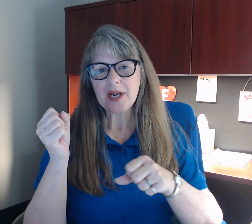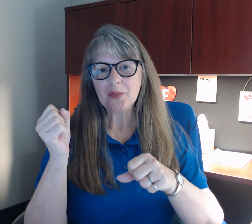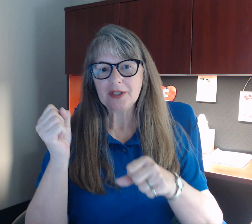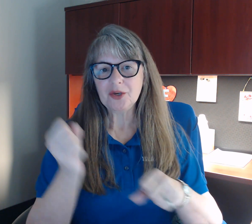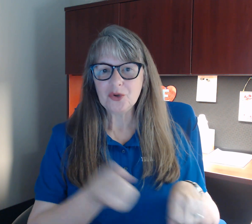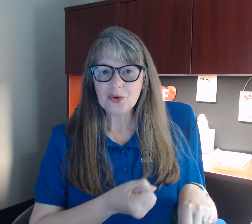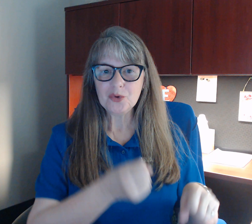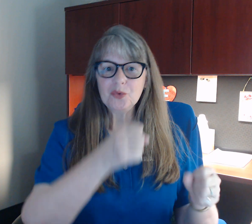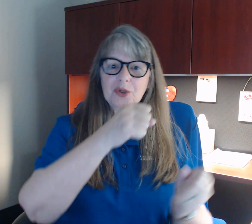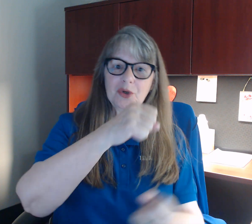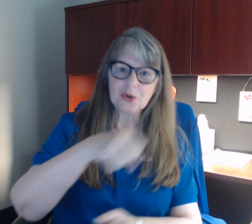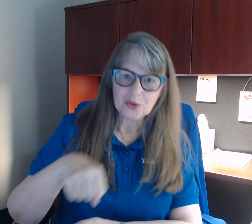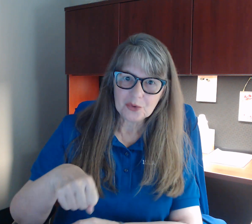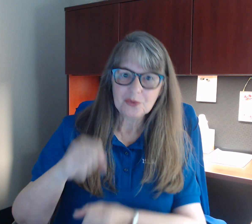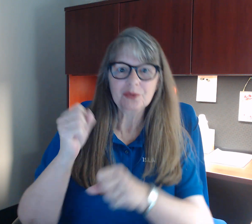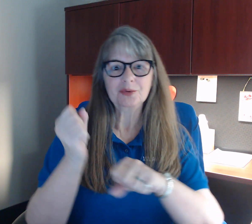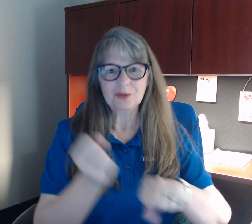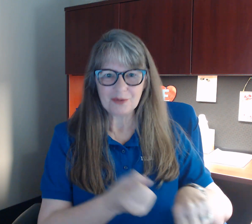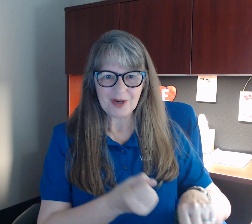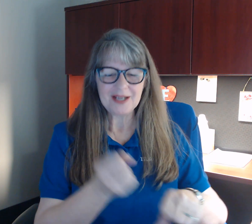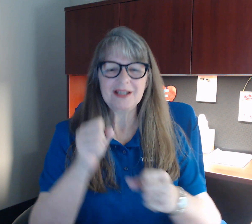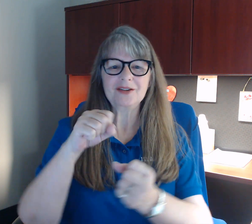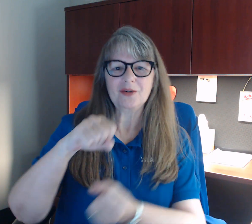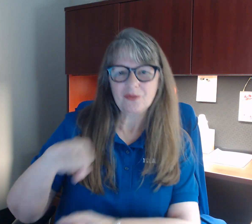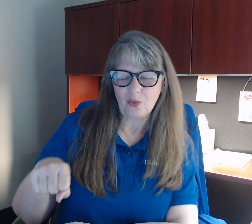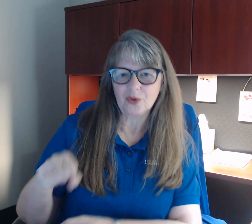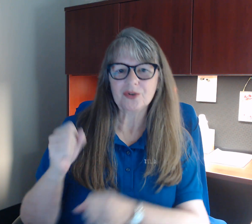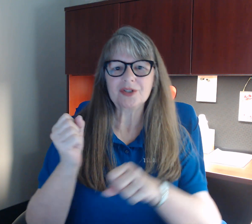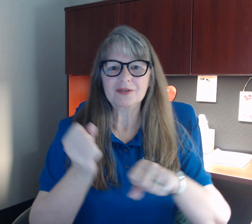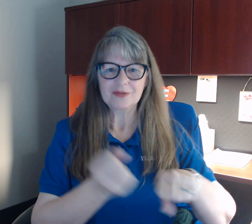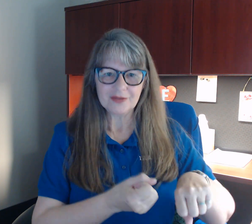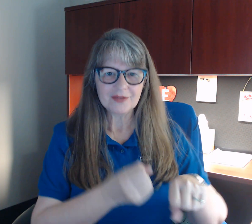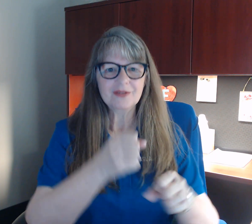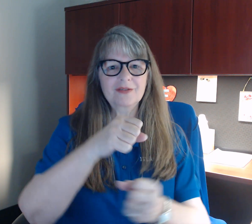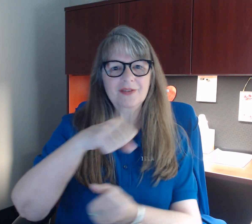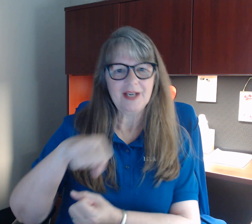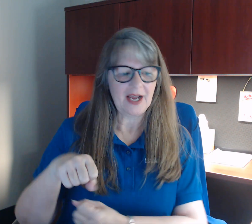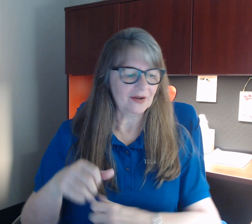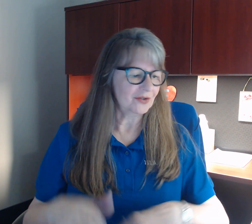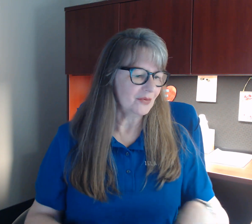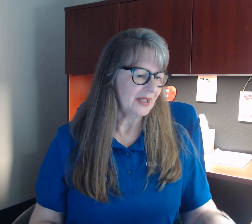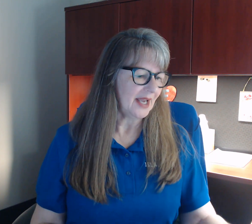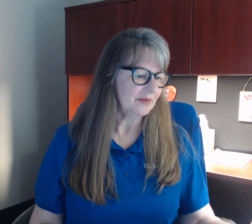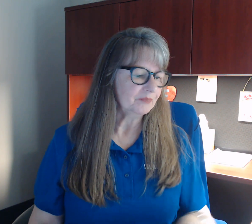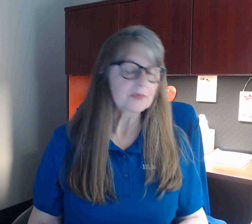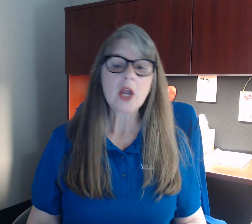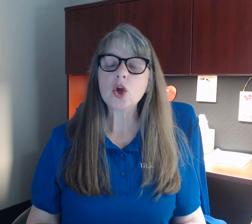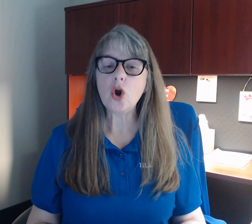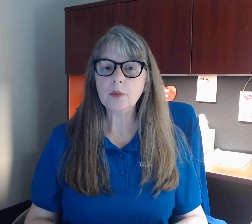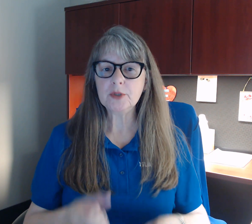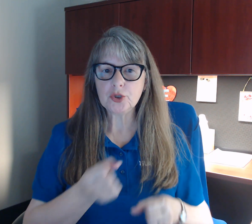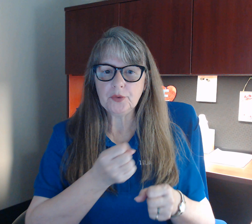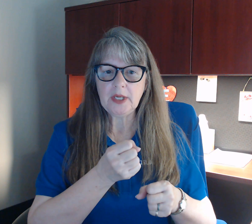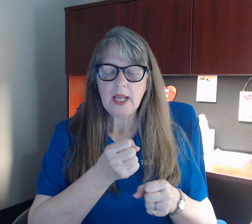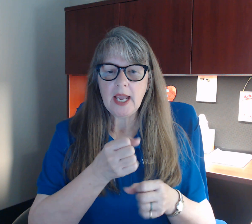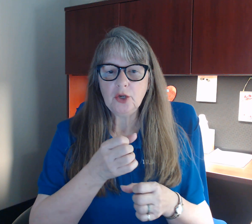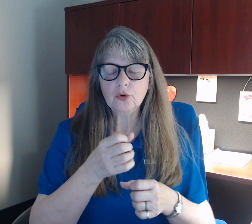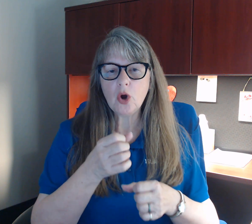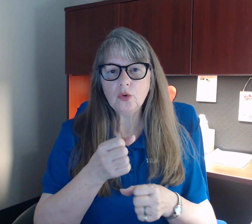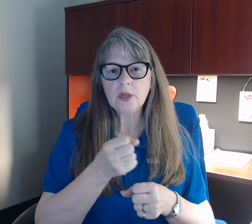would canoe and canoe, right? Get the oars and how you're doing that. Carpentry, and you're holding one of